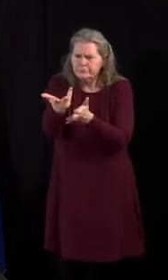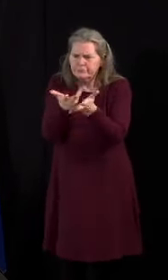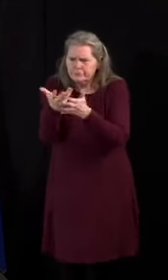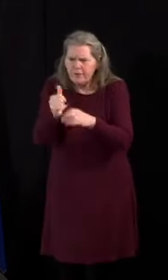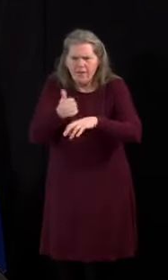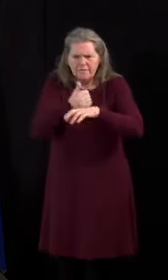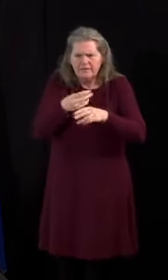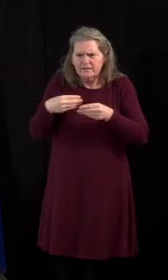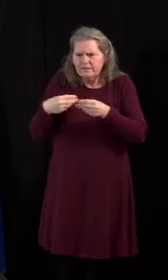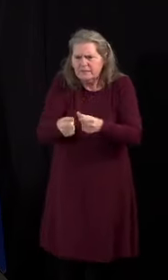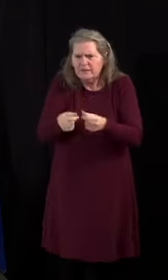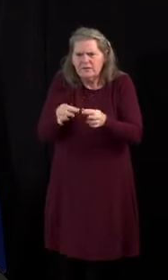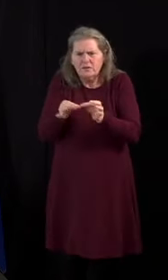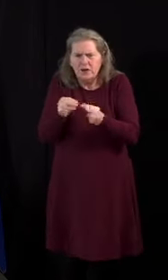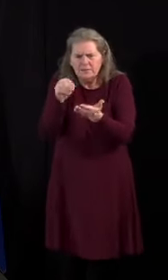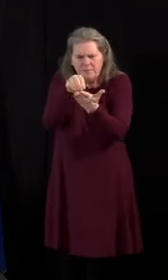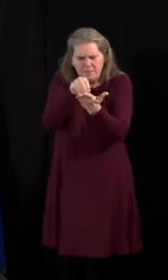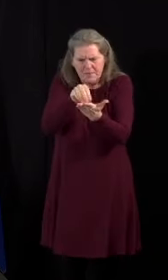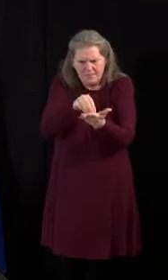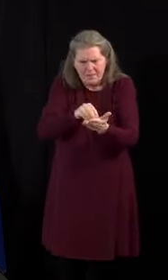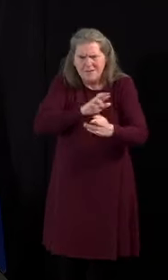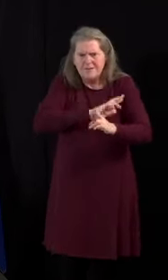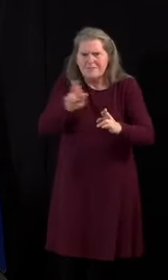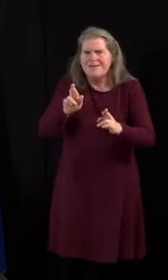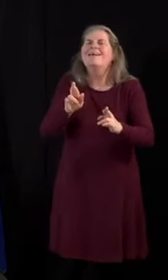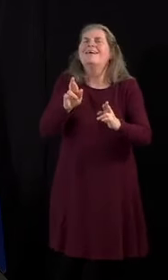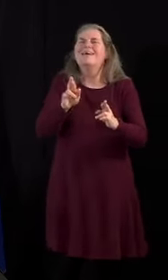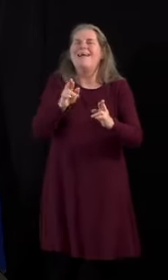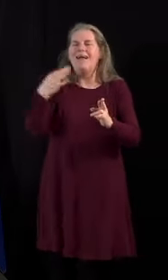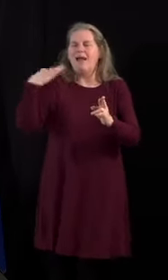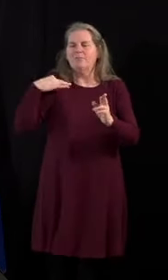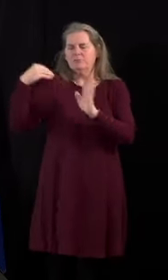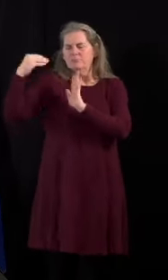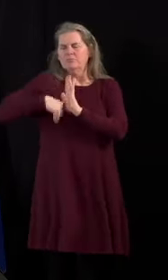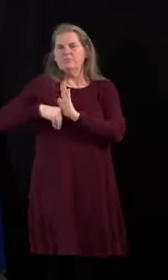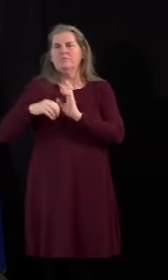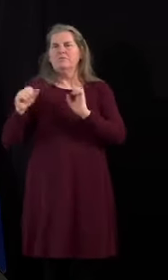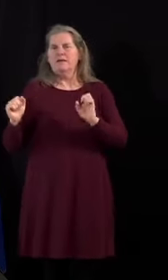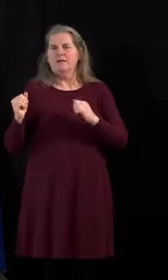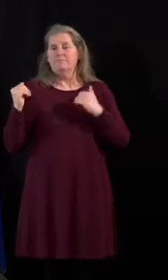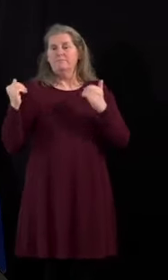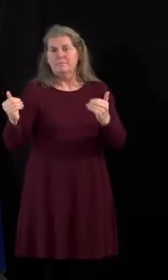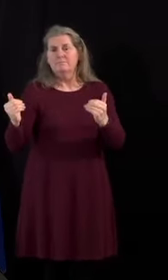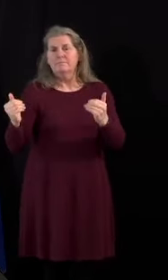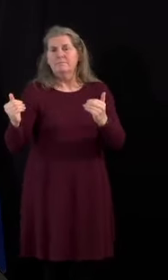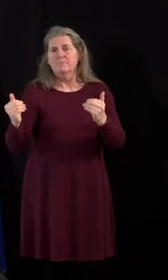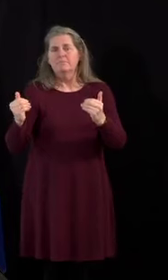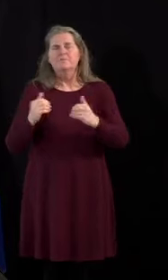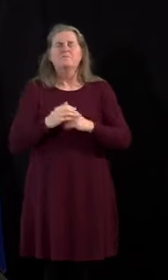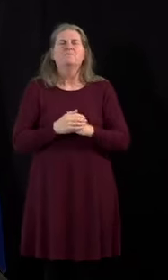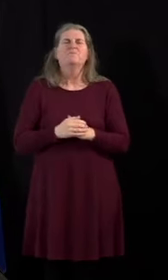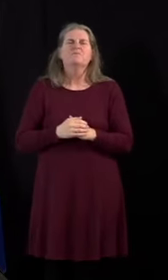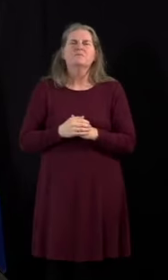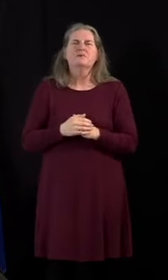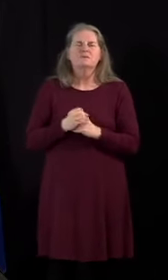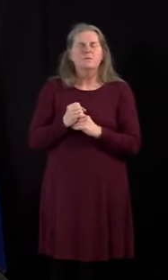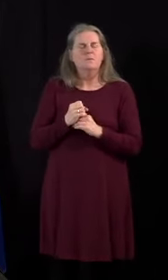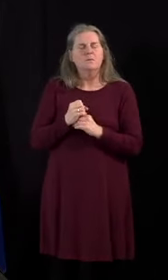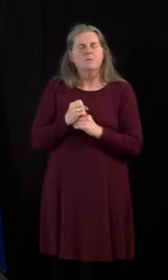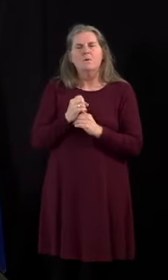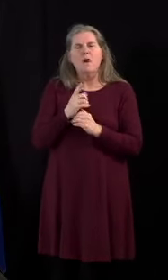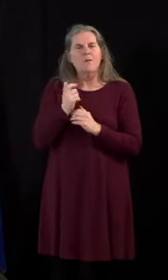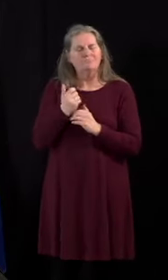and then get ready for us to be able to provide you with that application and get this thing moving, so we can get